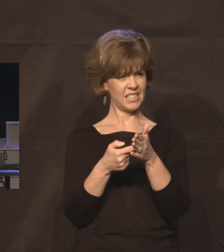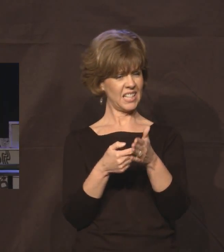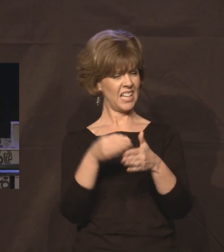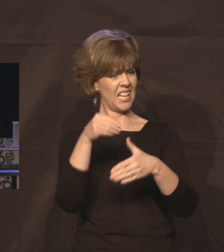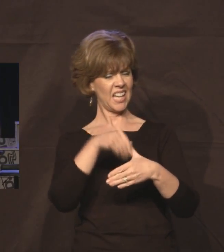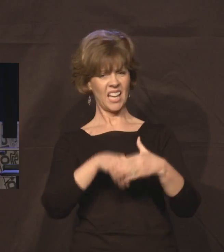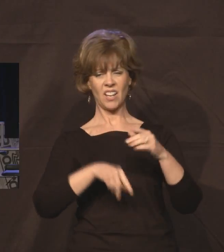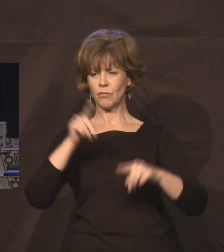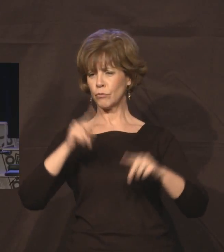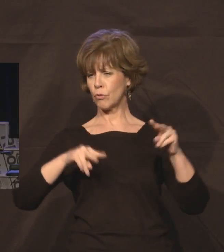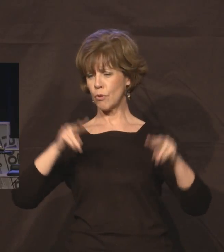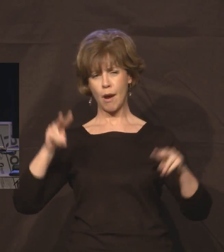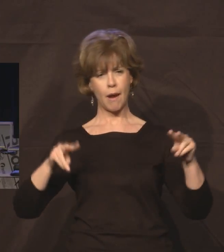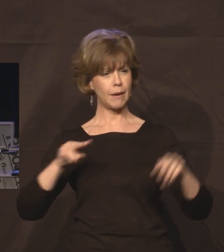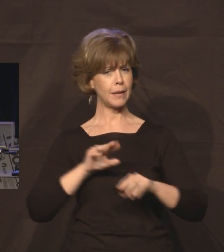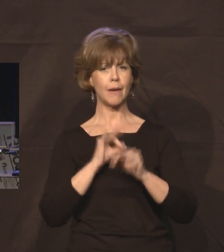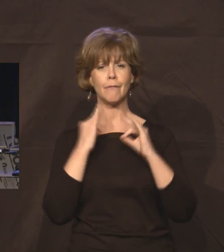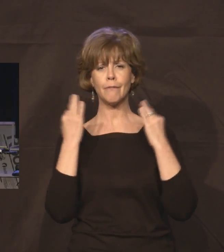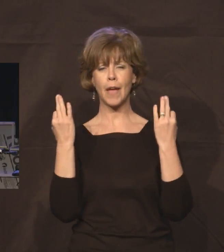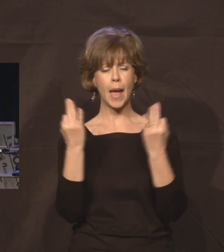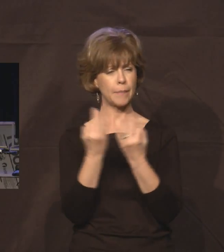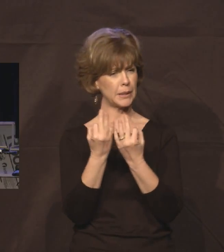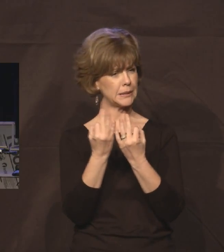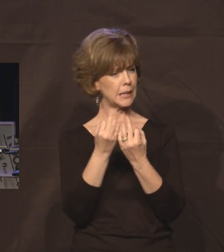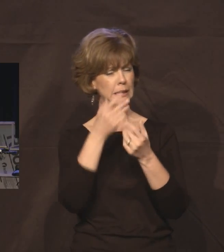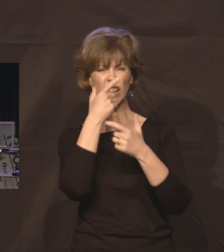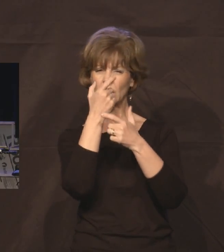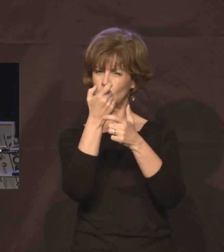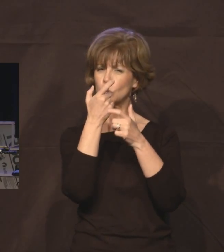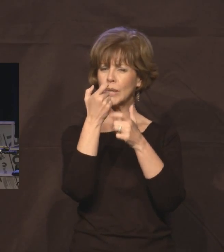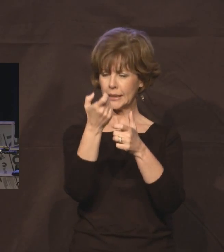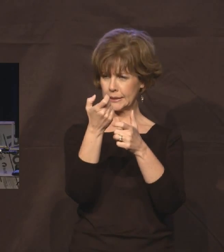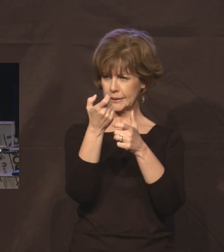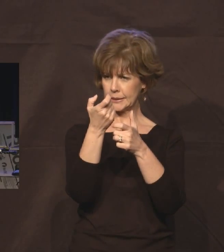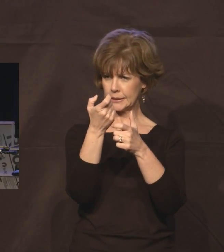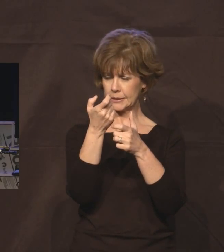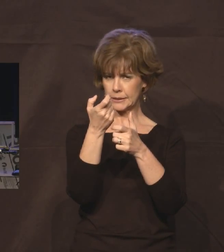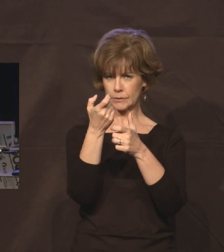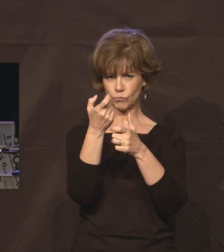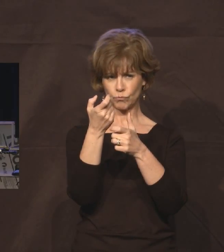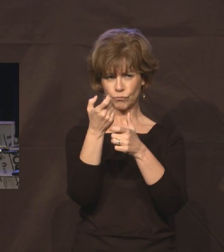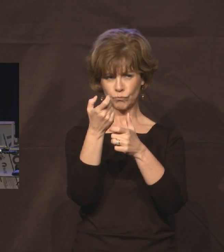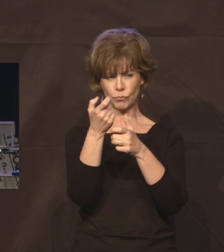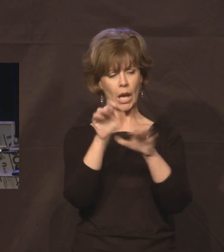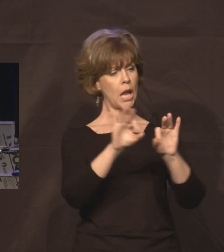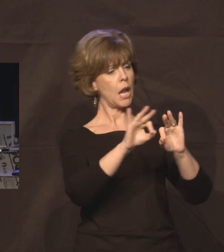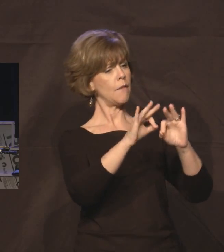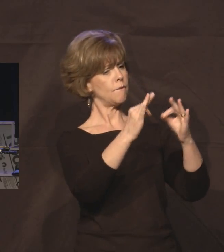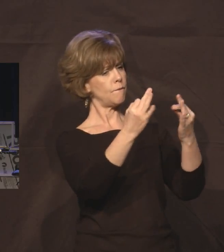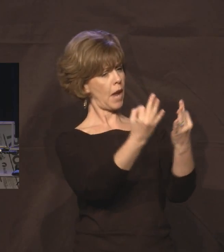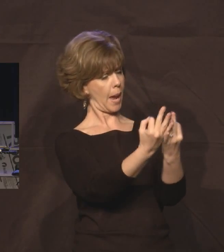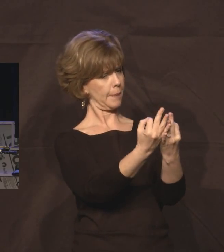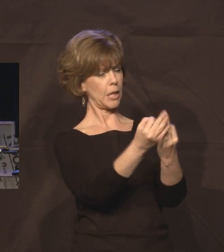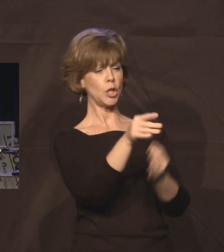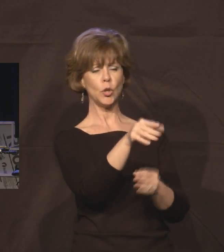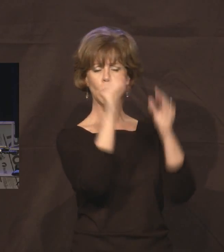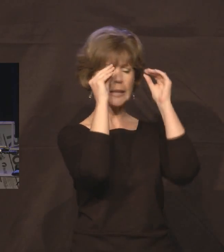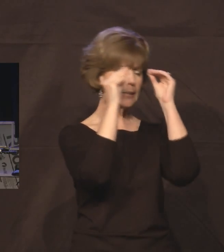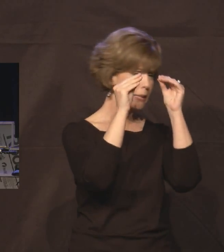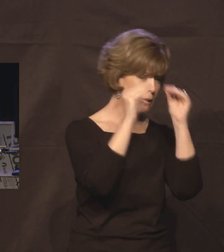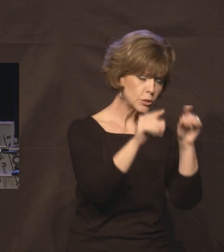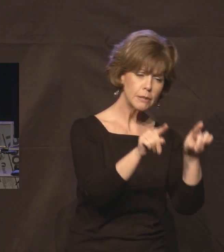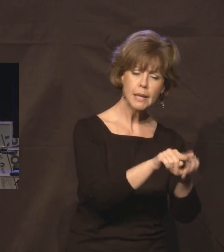raise grandkids or whatever it may be. Isn't it interesting that in a given family, that you could teach the same things, you